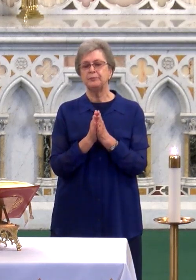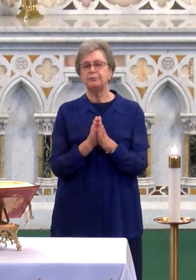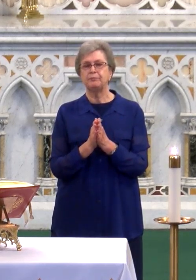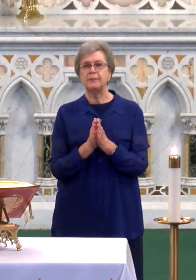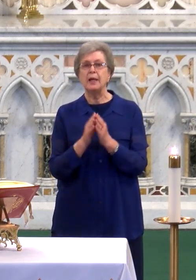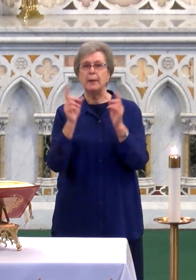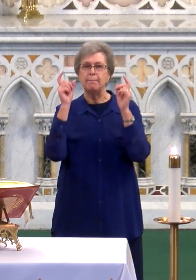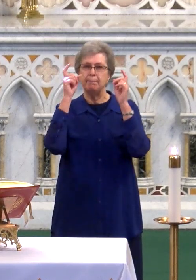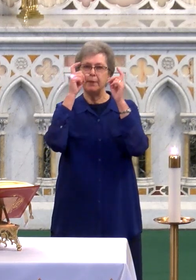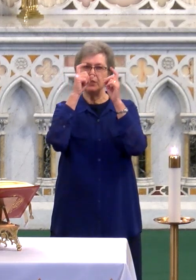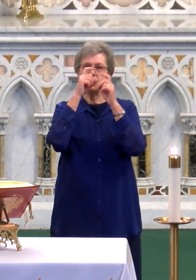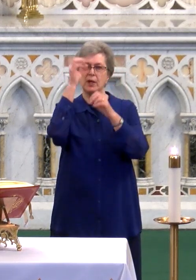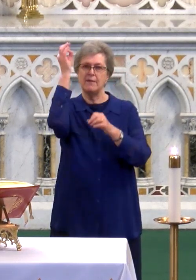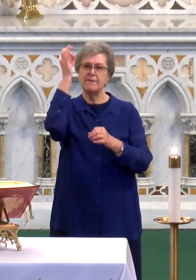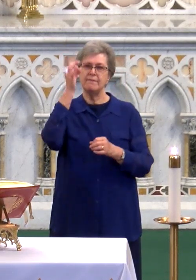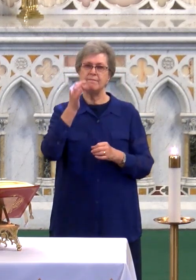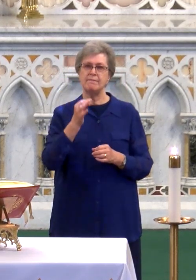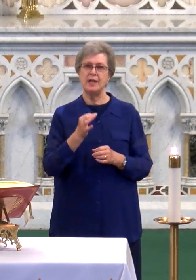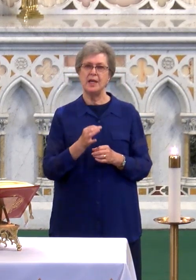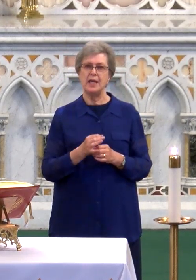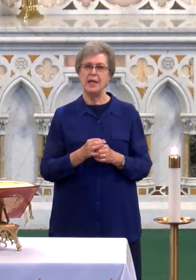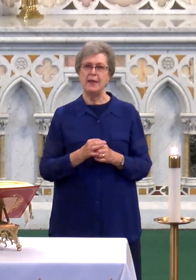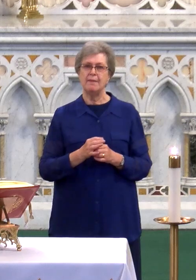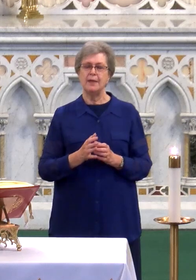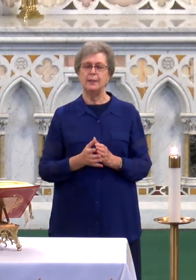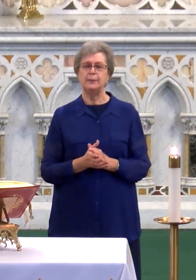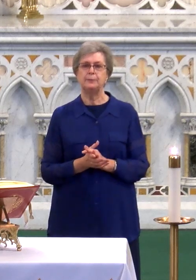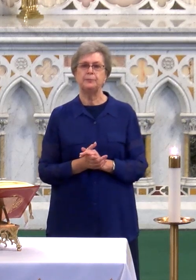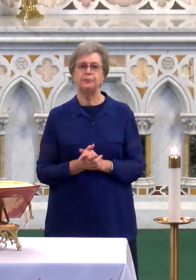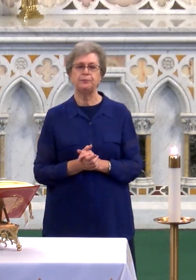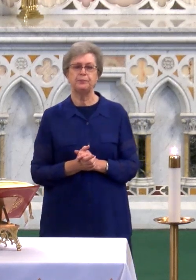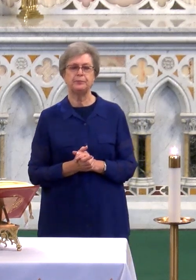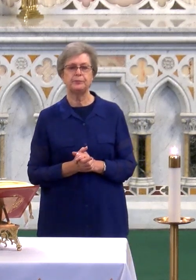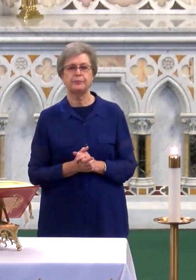The mystery of faith.